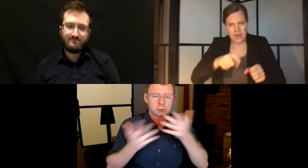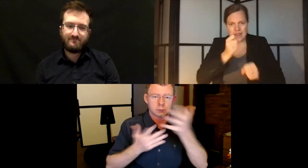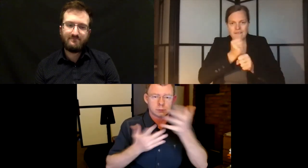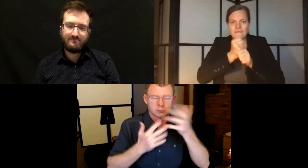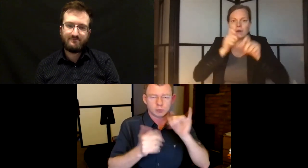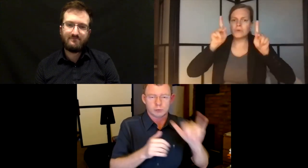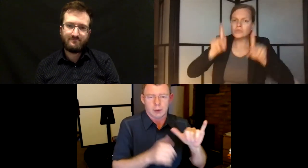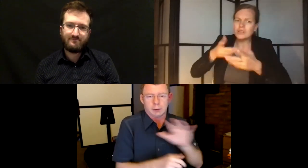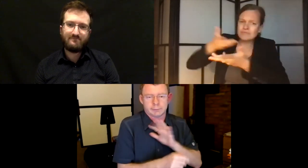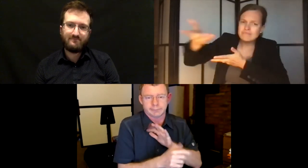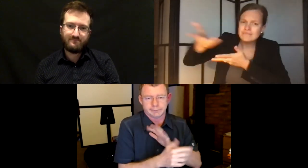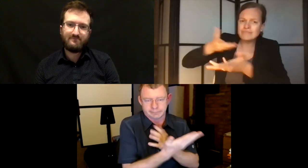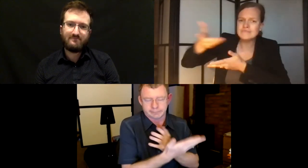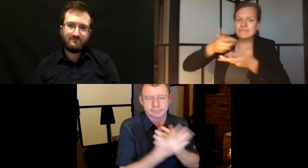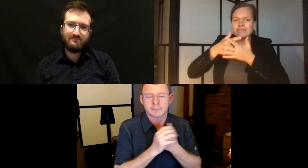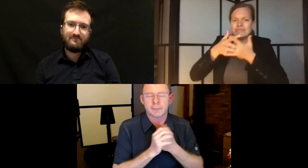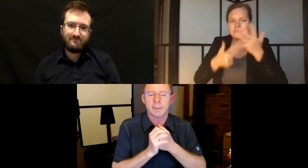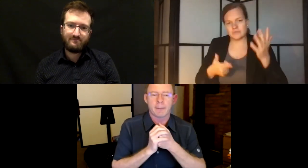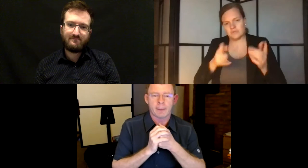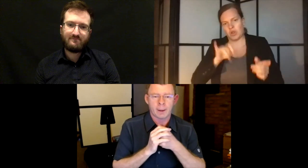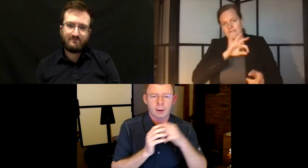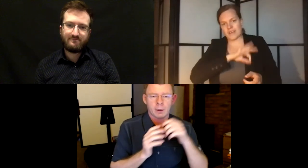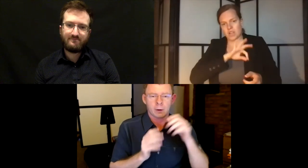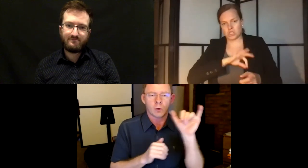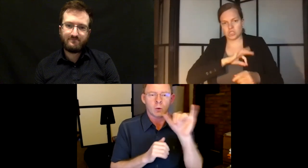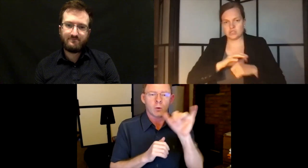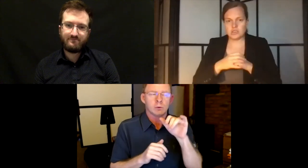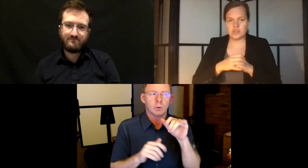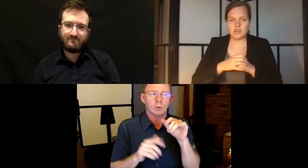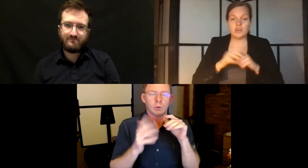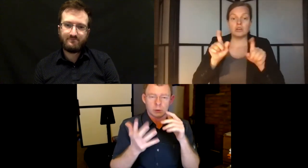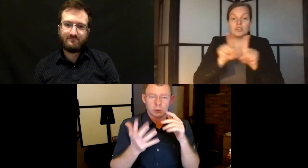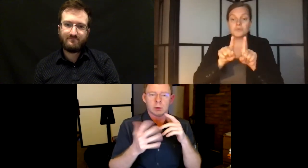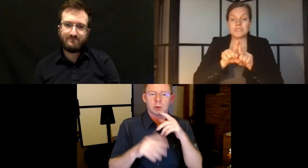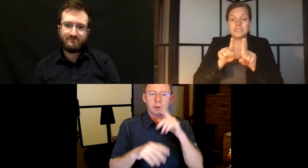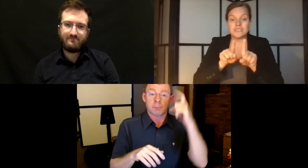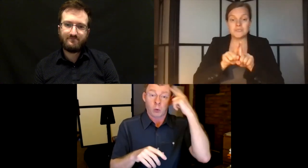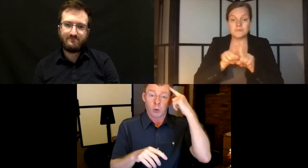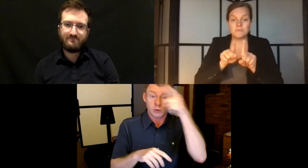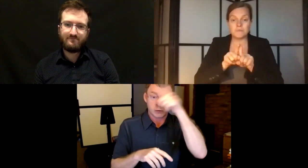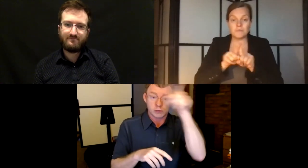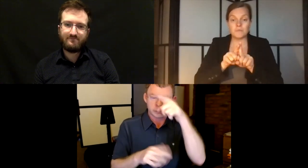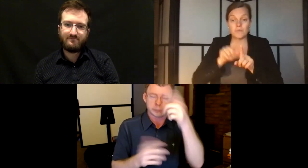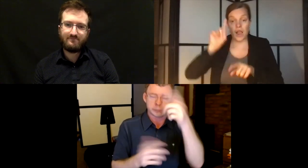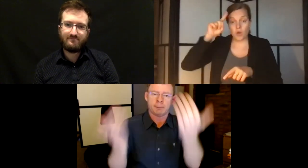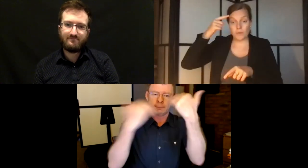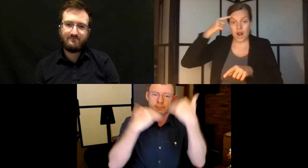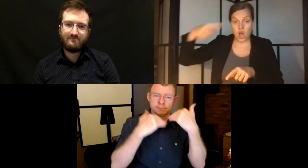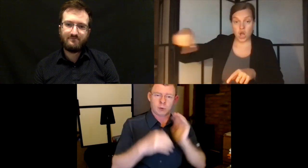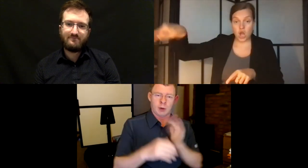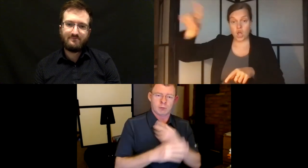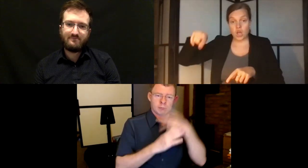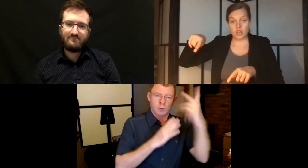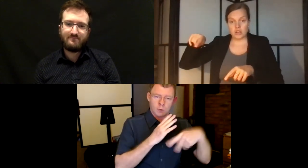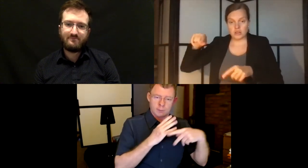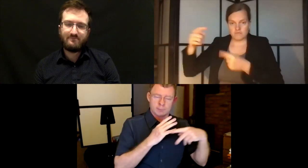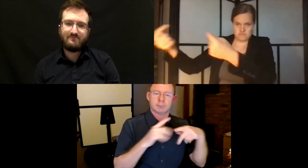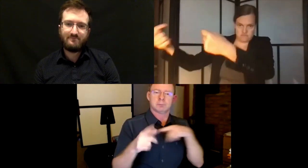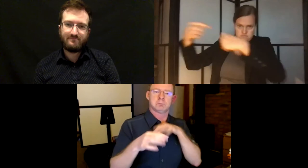we have to work with people, and employers are requiring that their hires are able to work together with